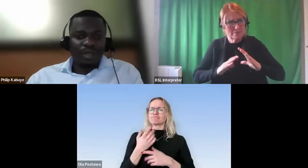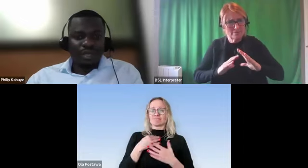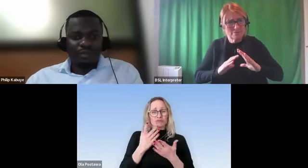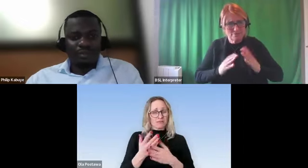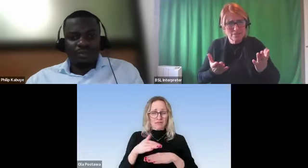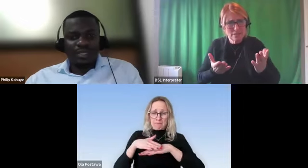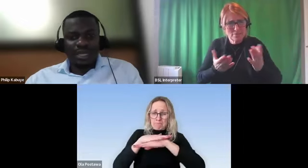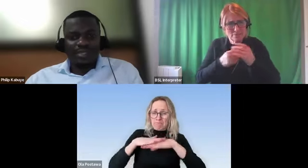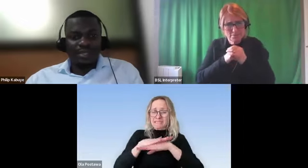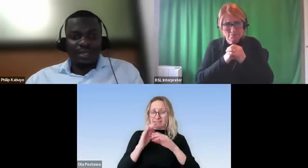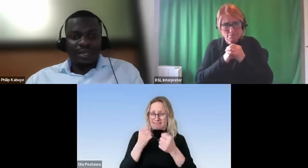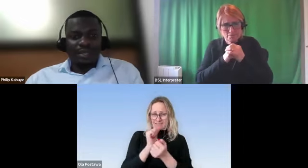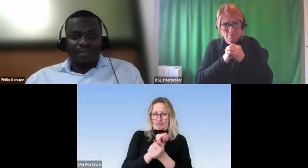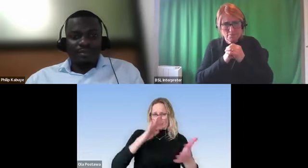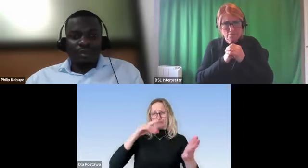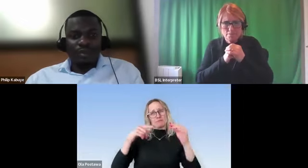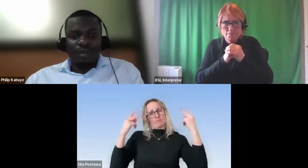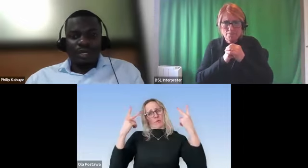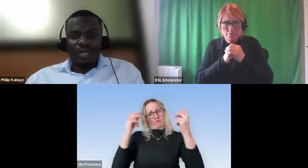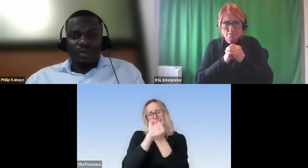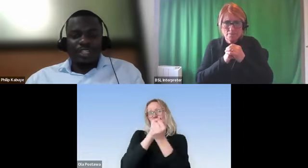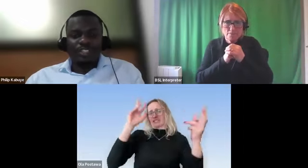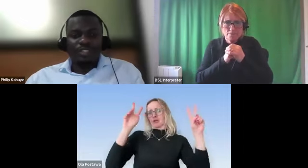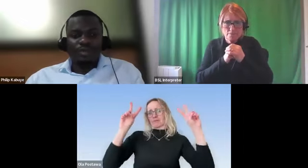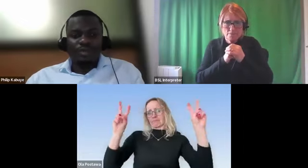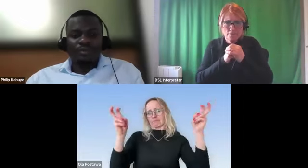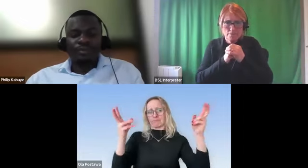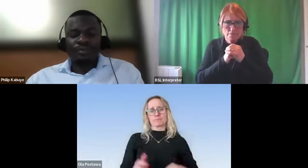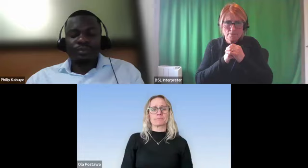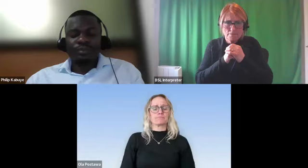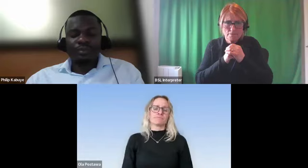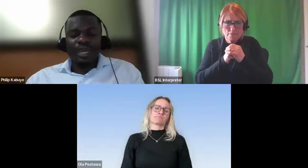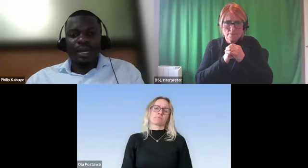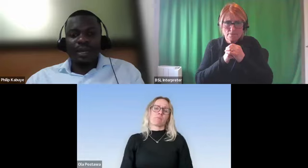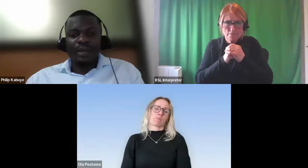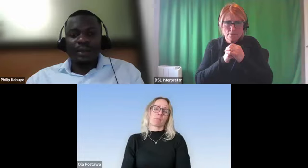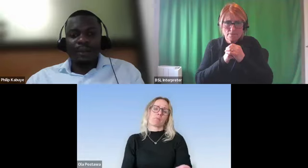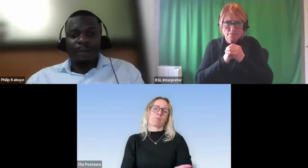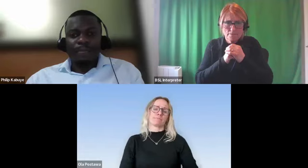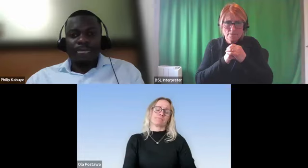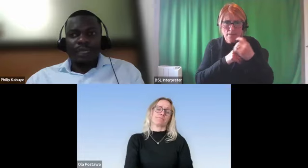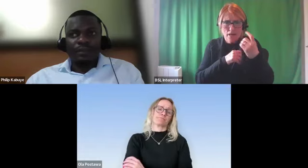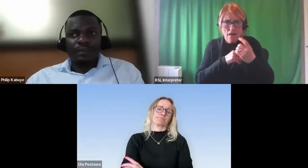see from Taysir is more in relation to